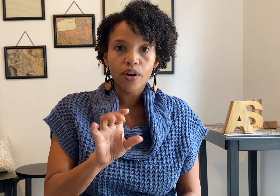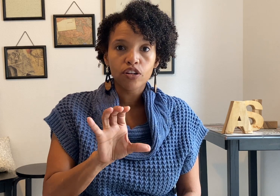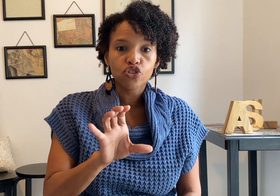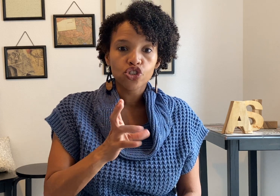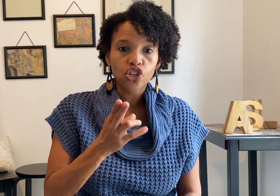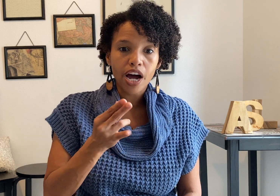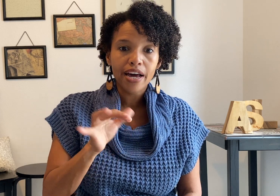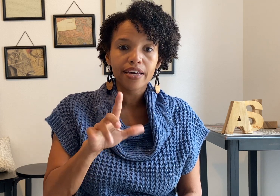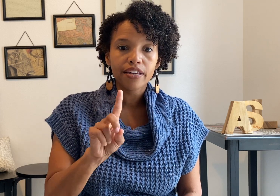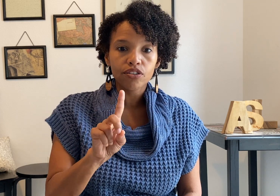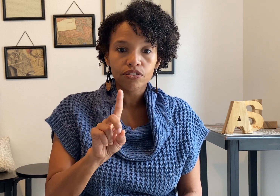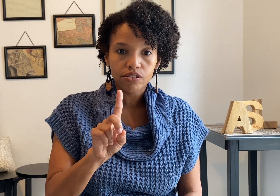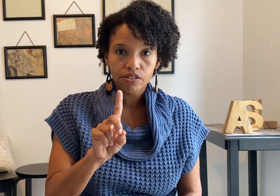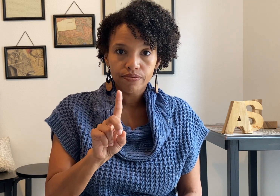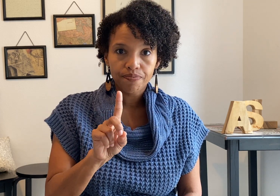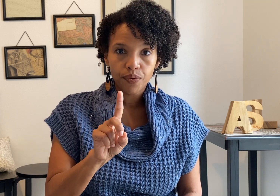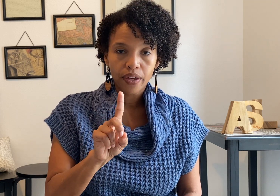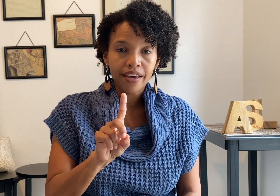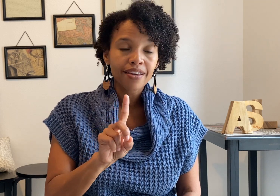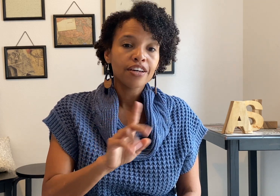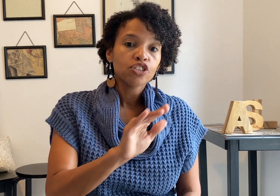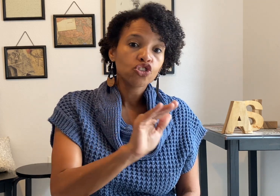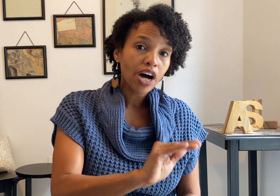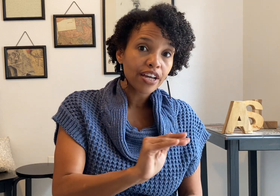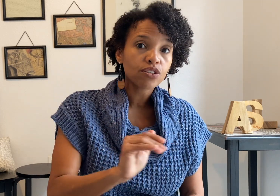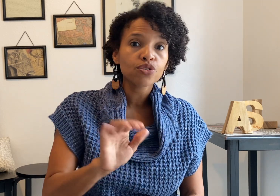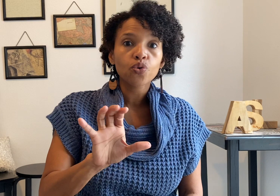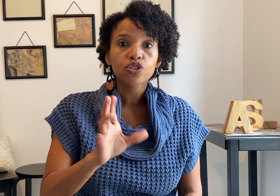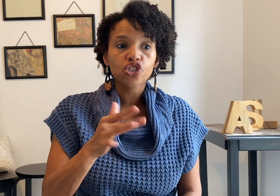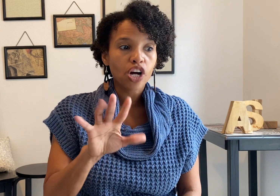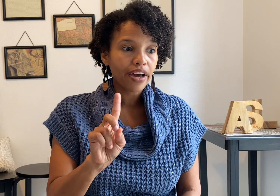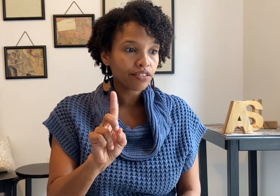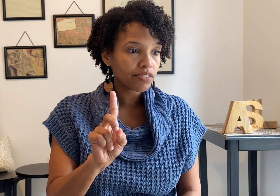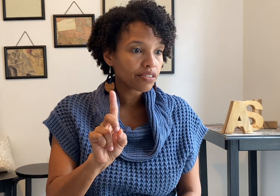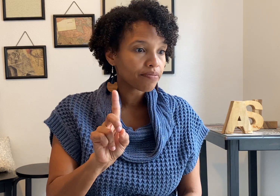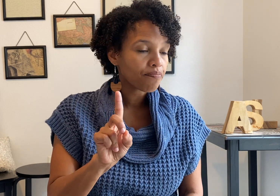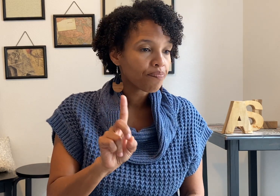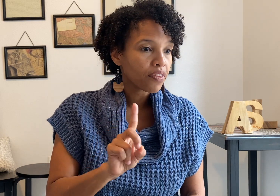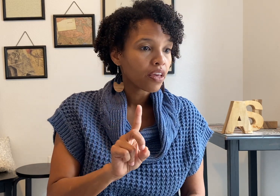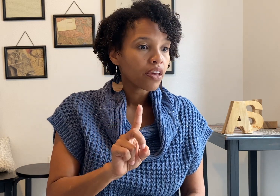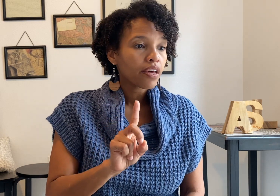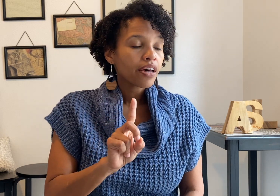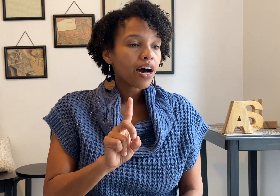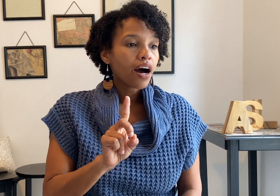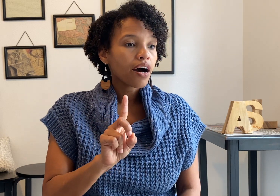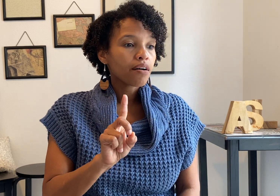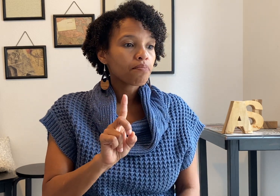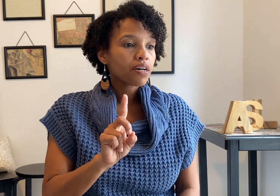well, child, okay? Child or child. And